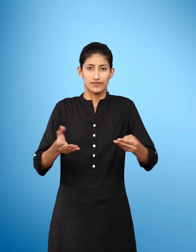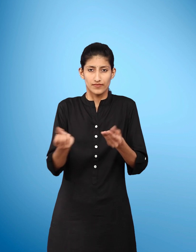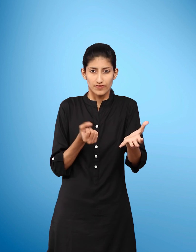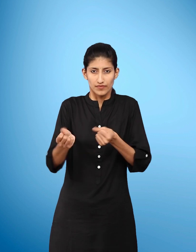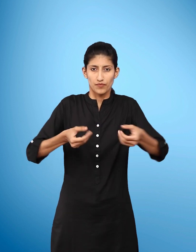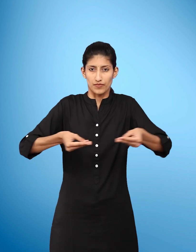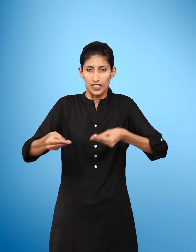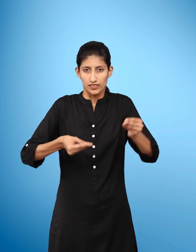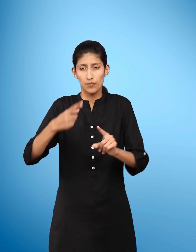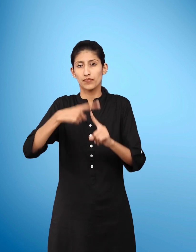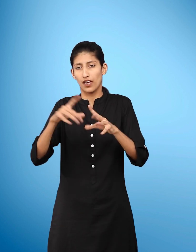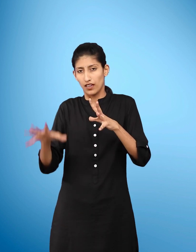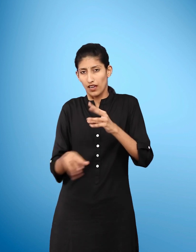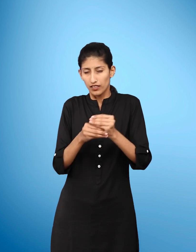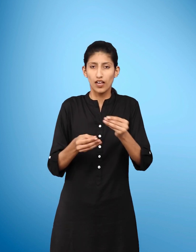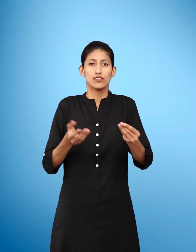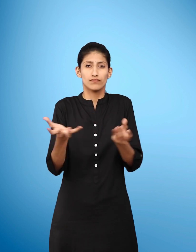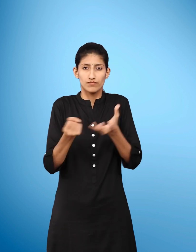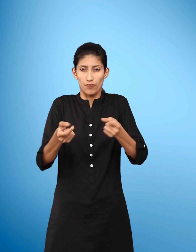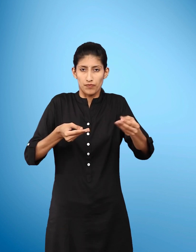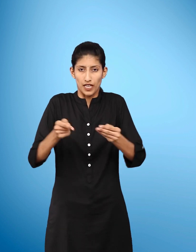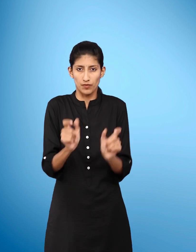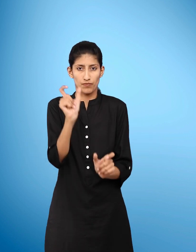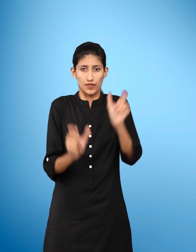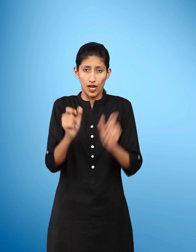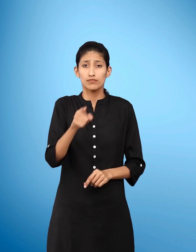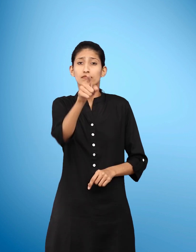How to find out about trade and traders?